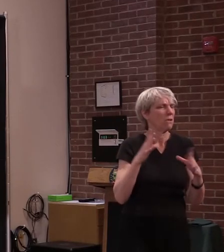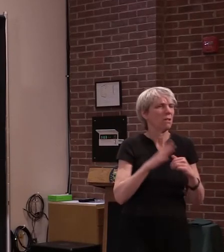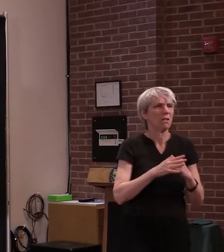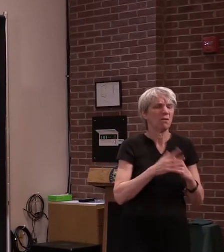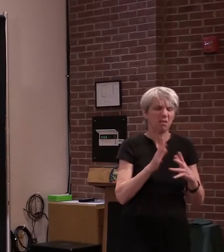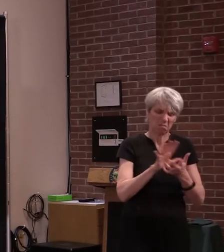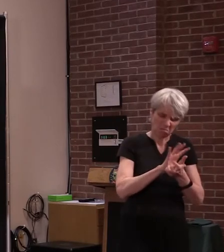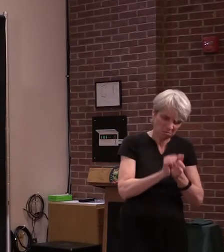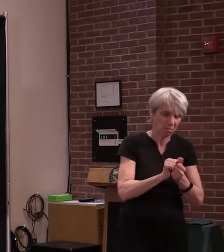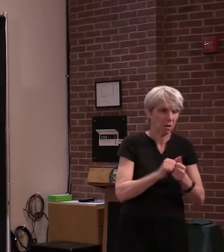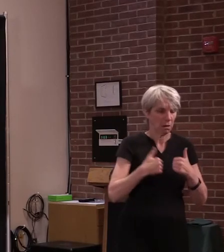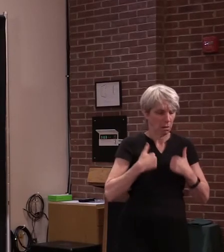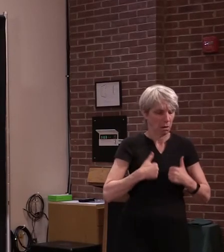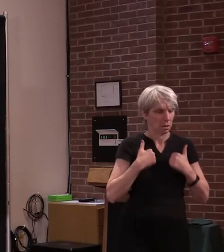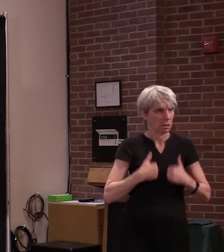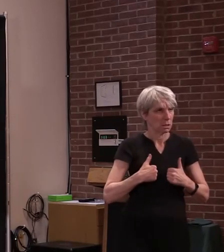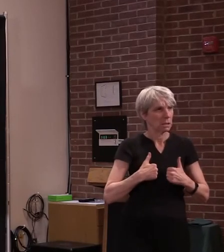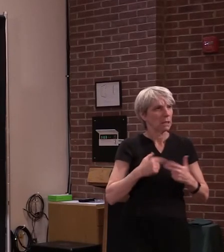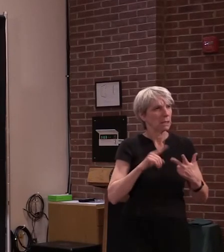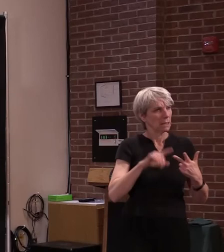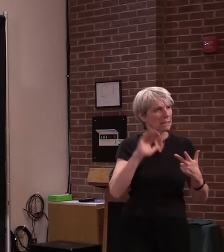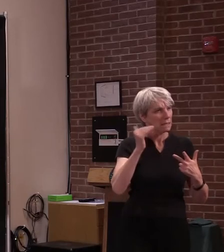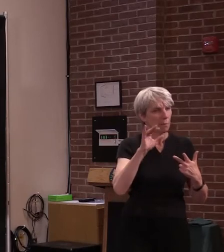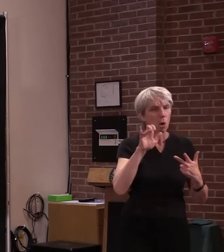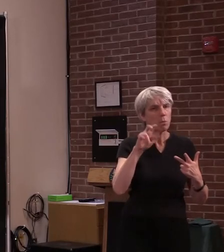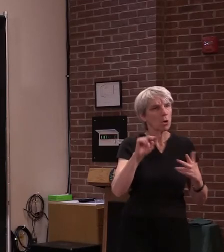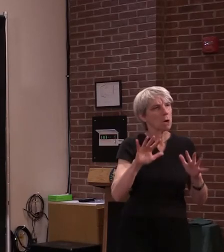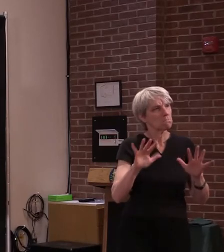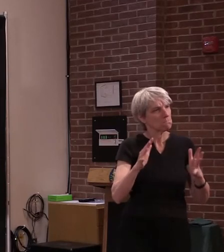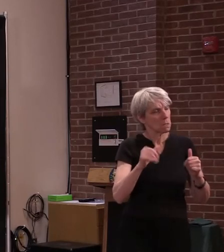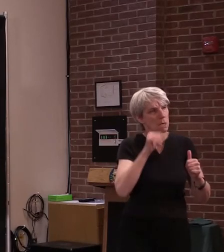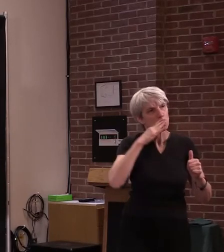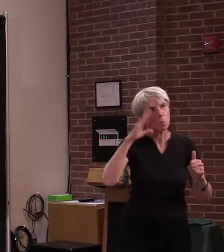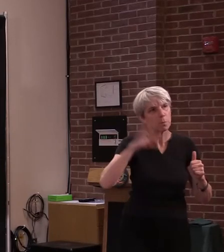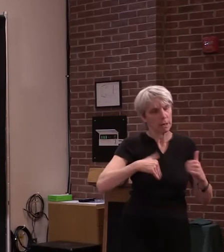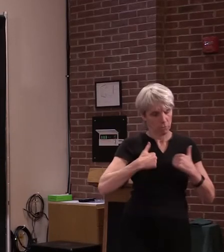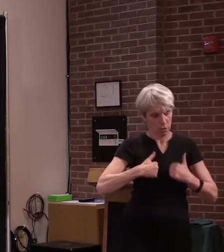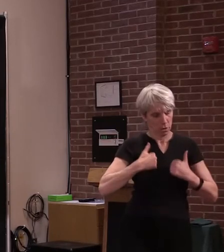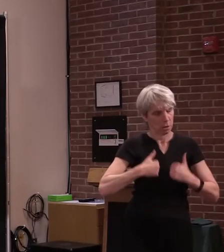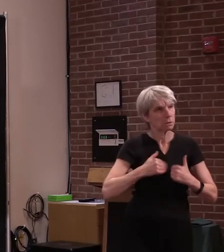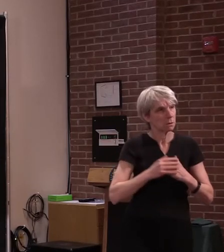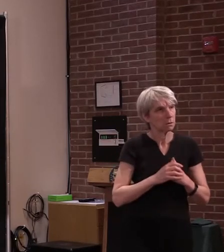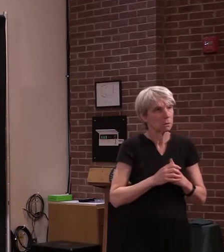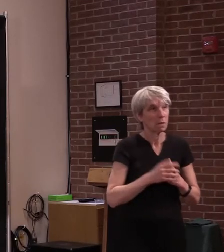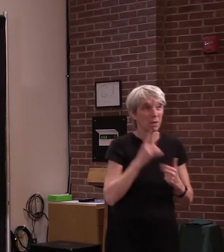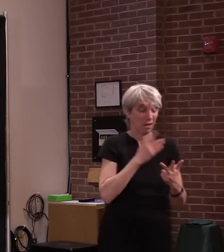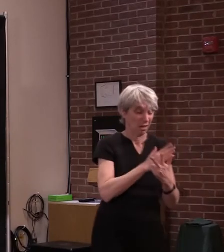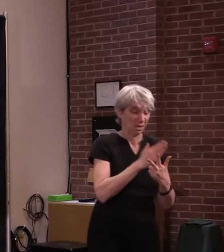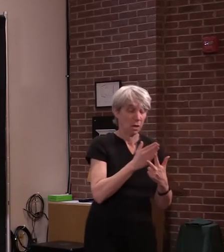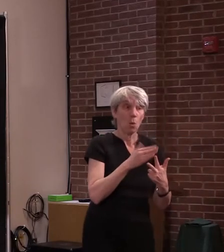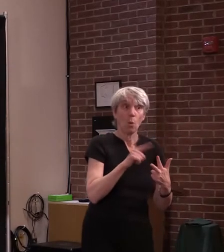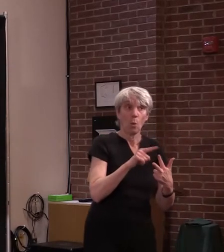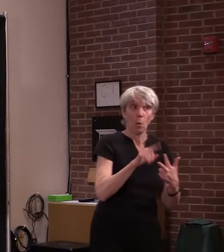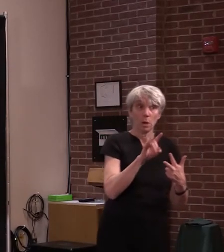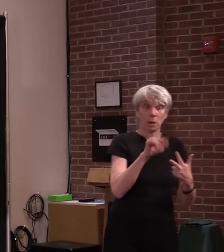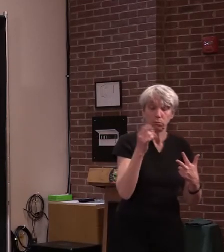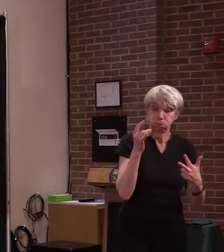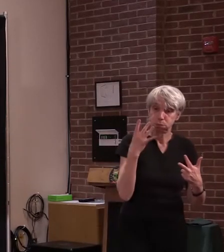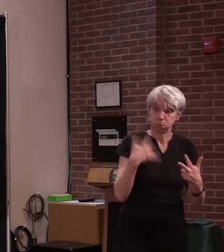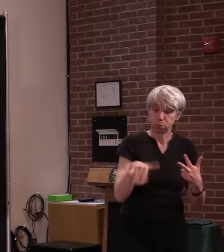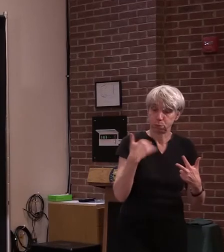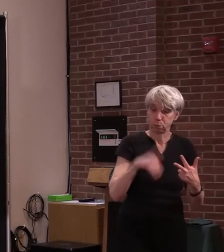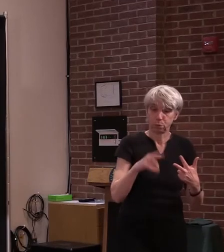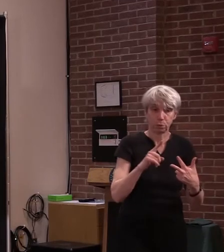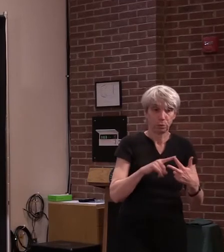says a lot, because all the previous variants and certainly Delta caused significant amounts